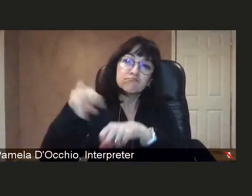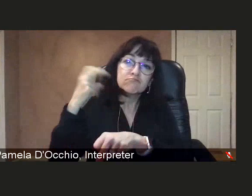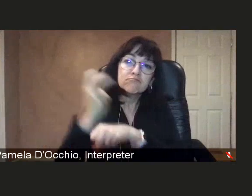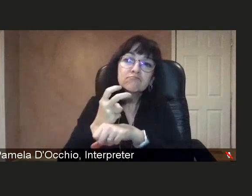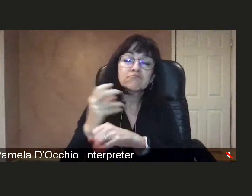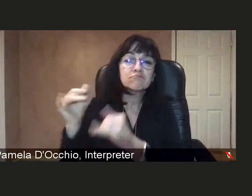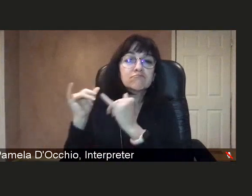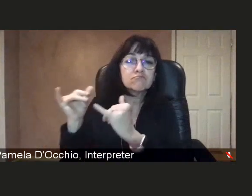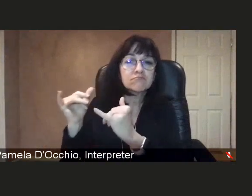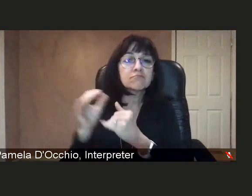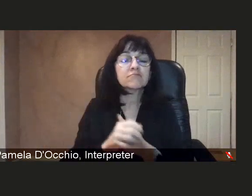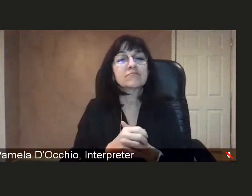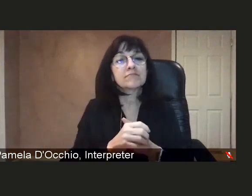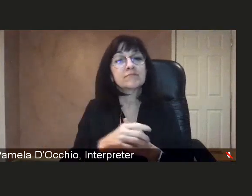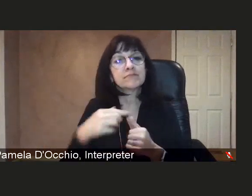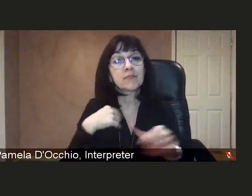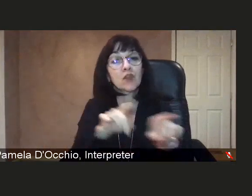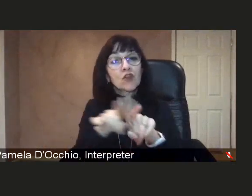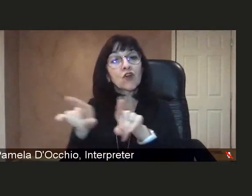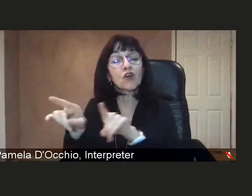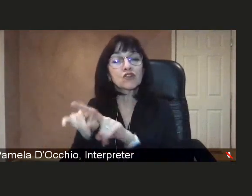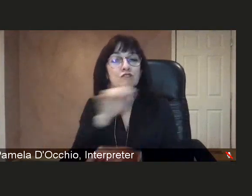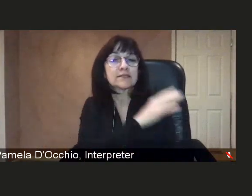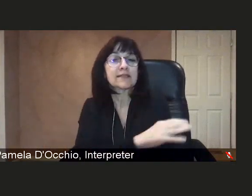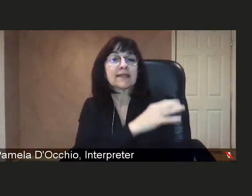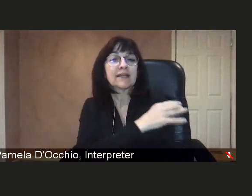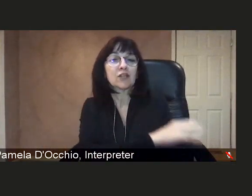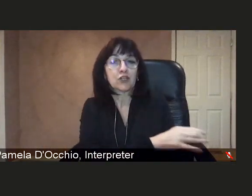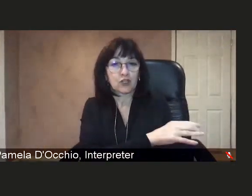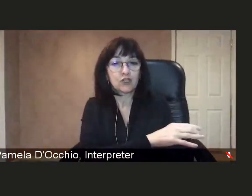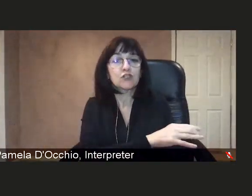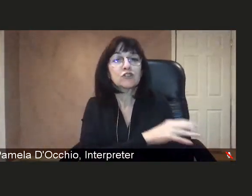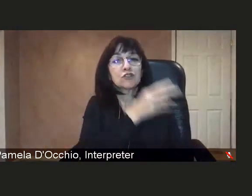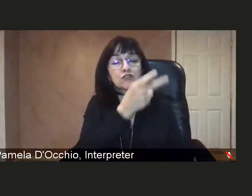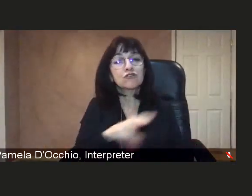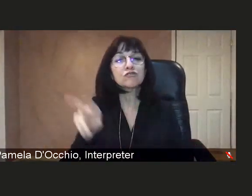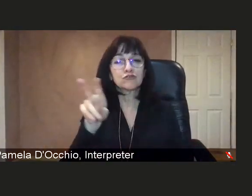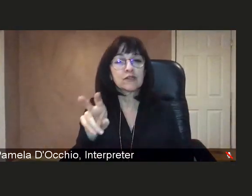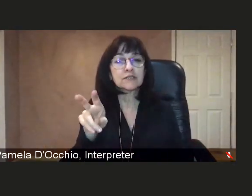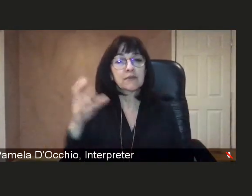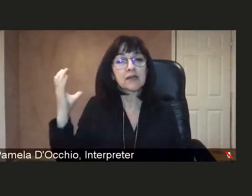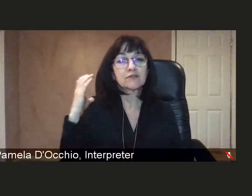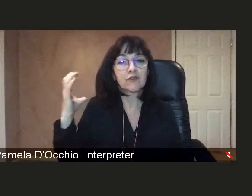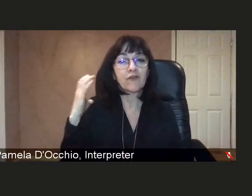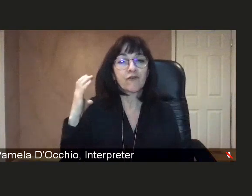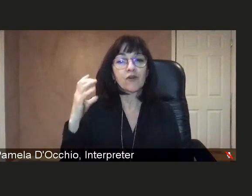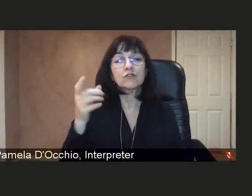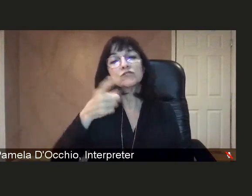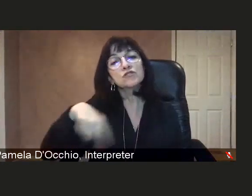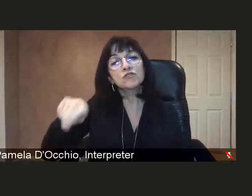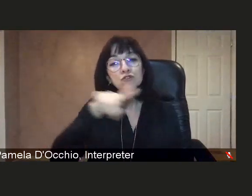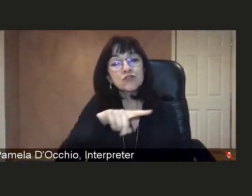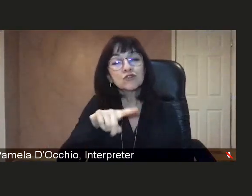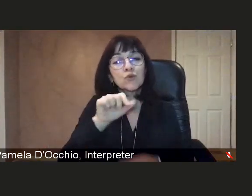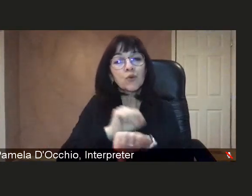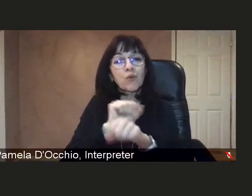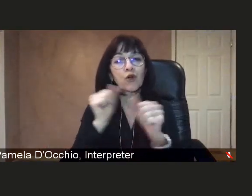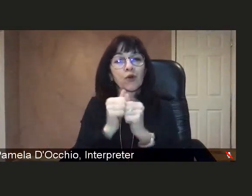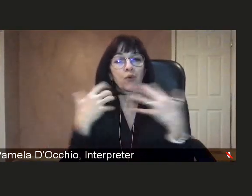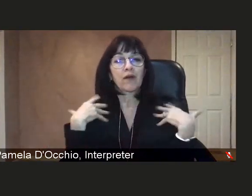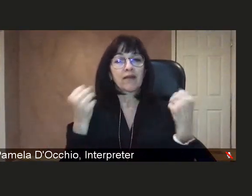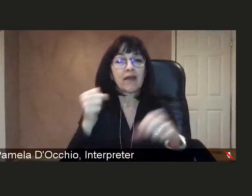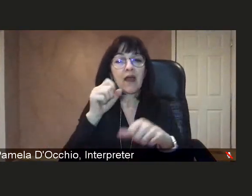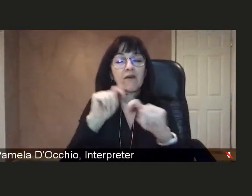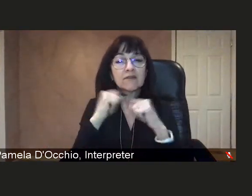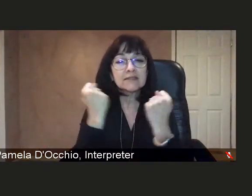also serve as the clinical transformation officer here, which allows me to work closely with Beebe's population health team and employee health